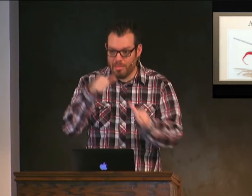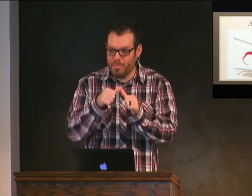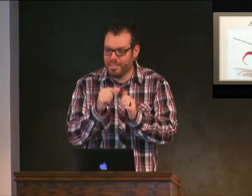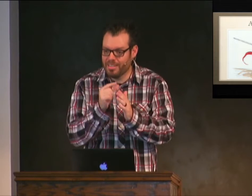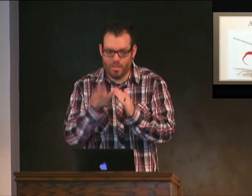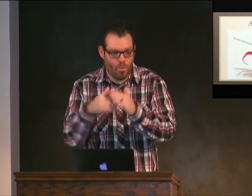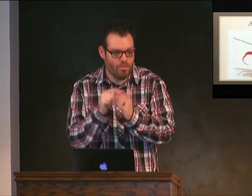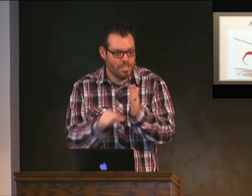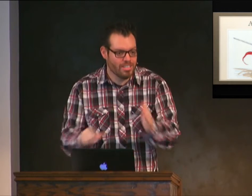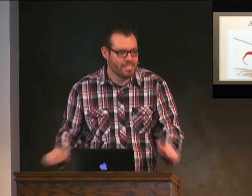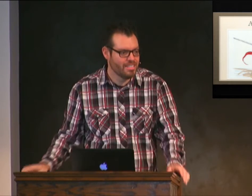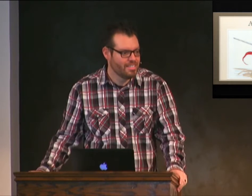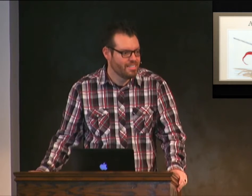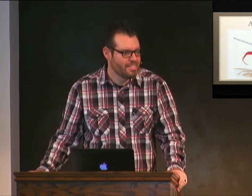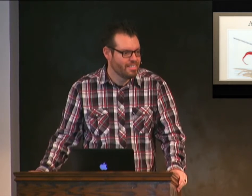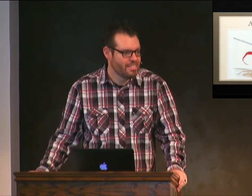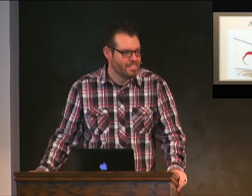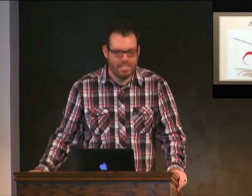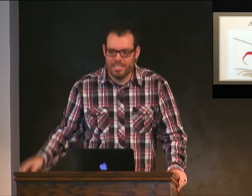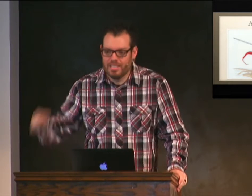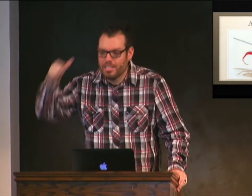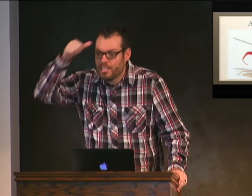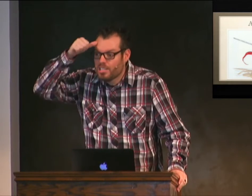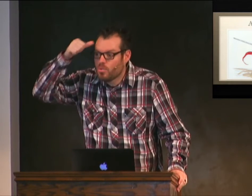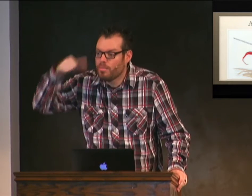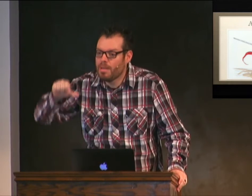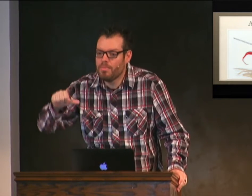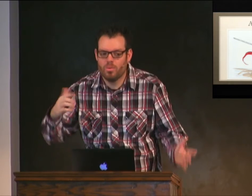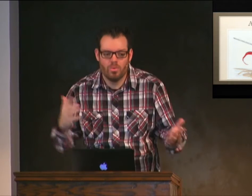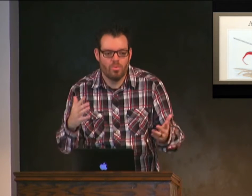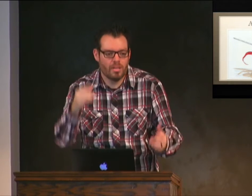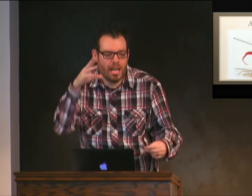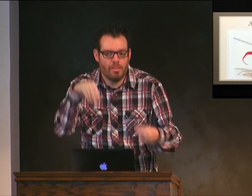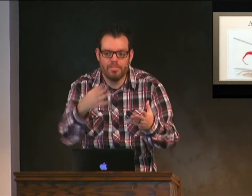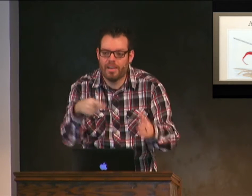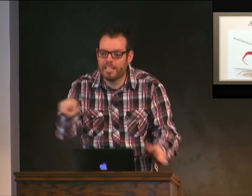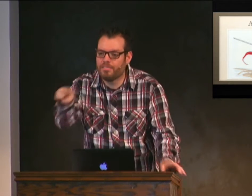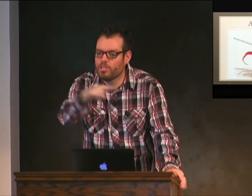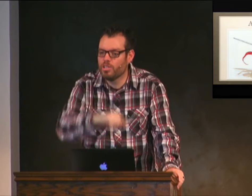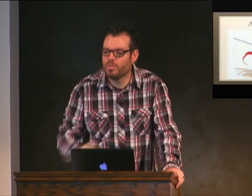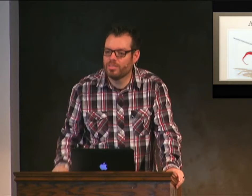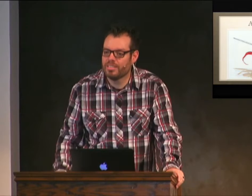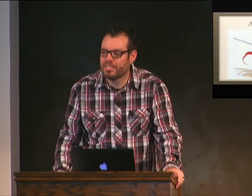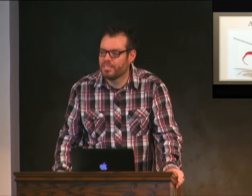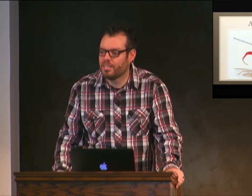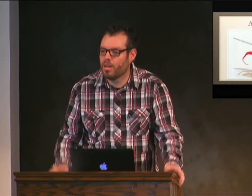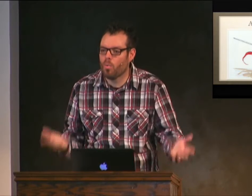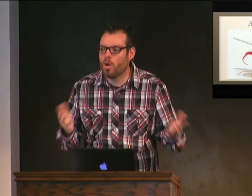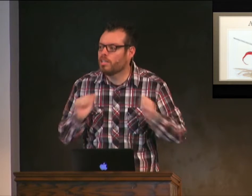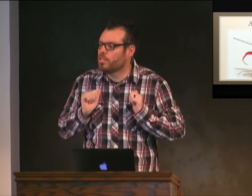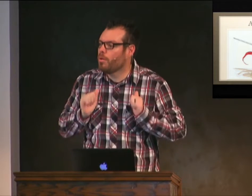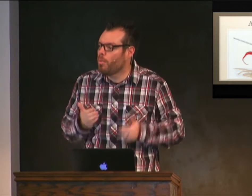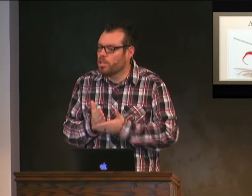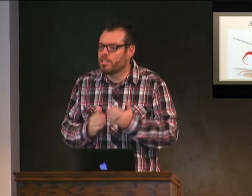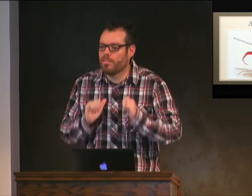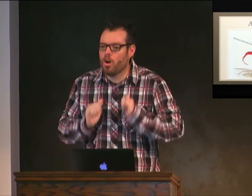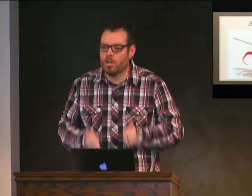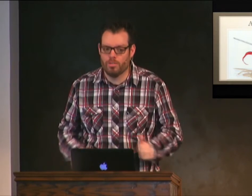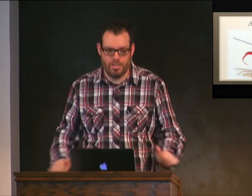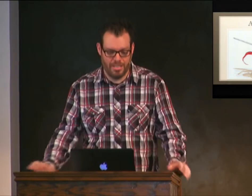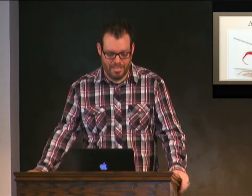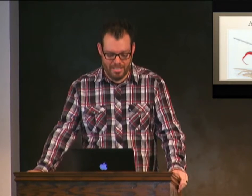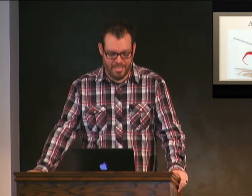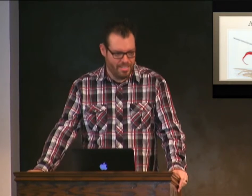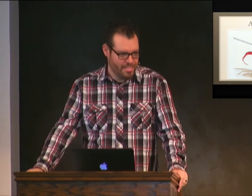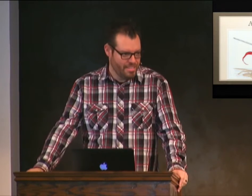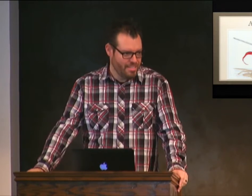Do you remember the whole verse? Do you remember what God provided for you? What are the parts of the